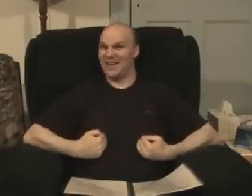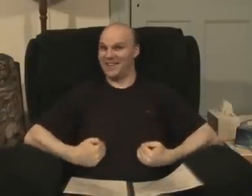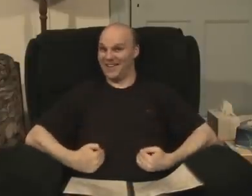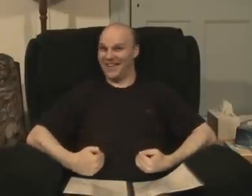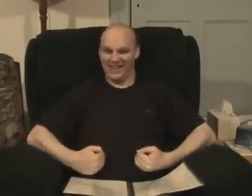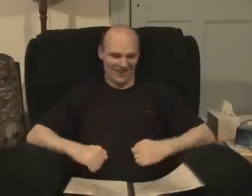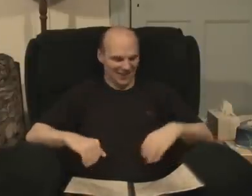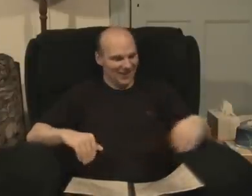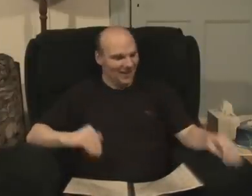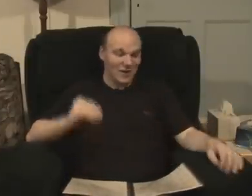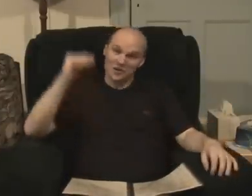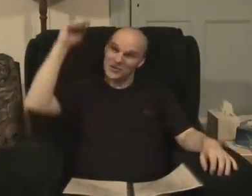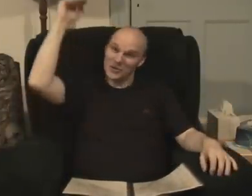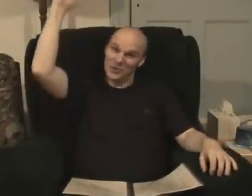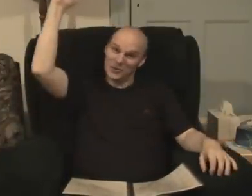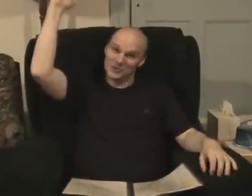man can. Tall.